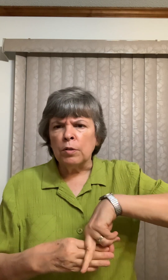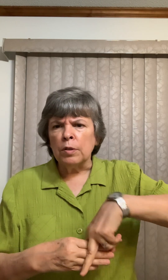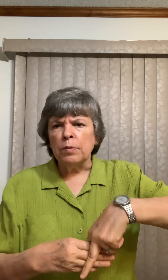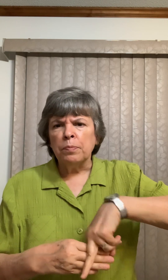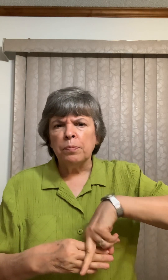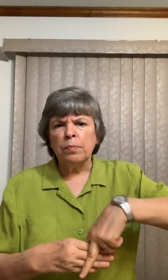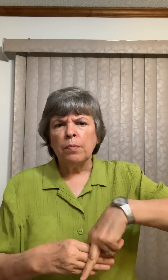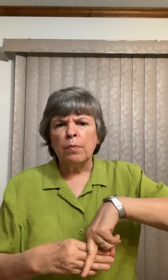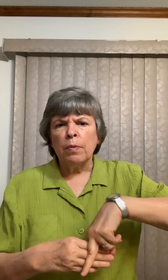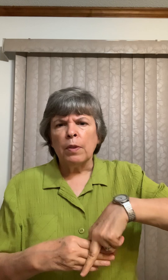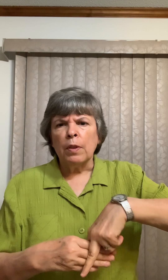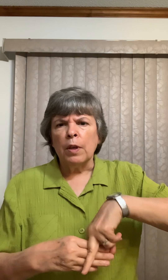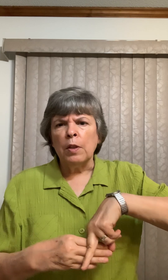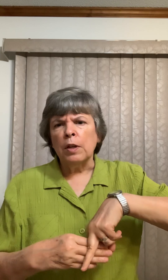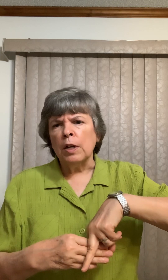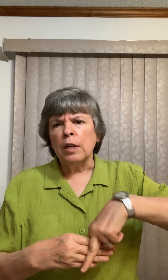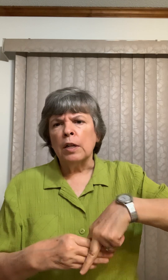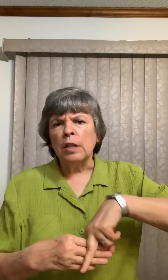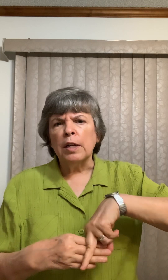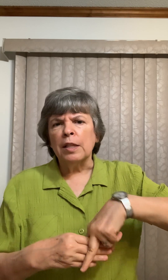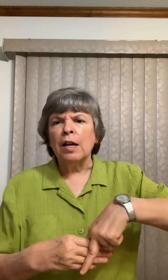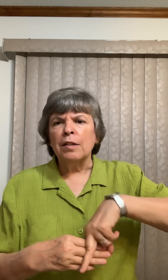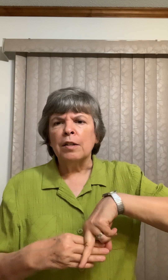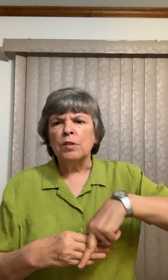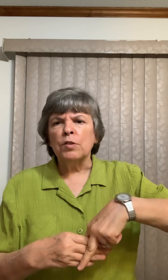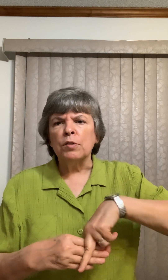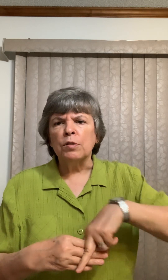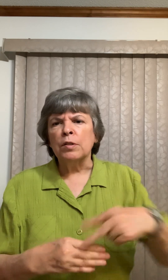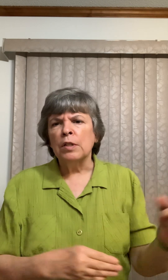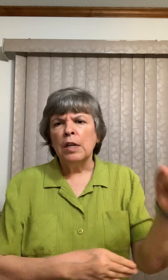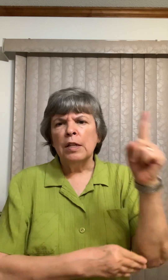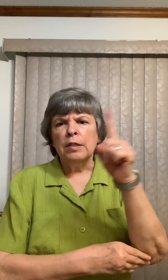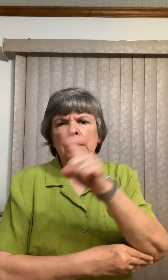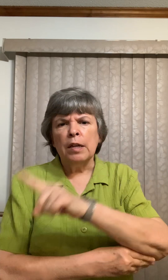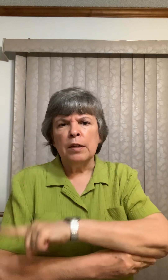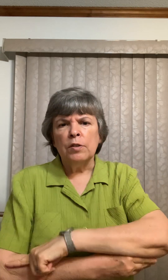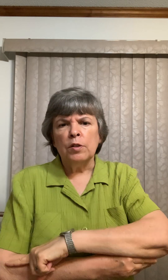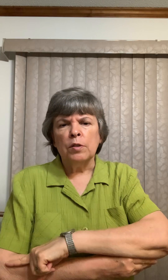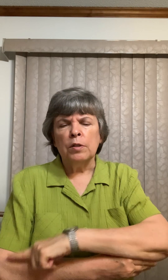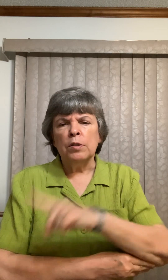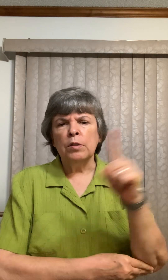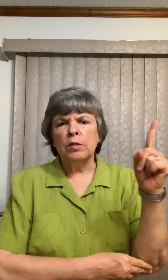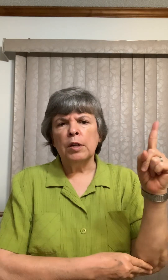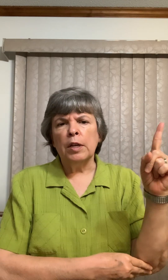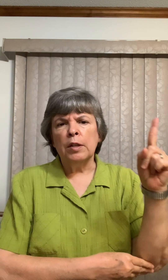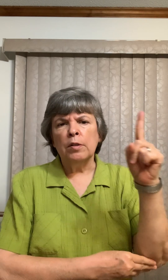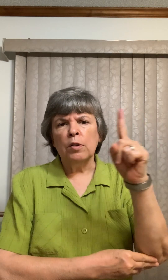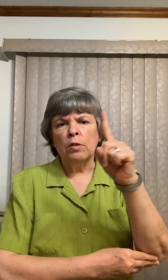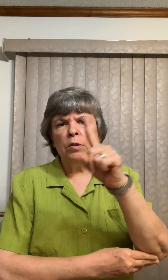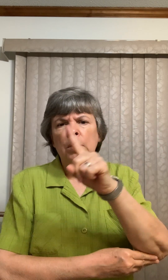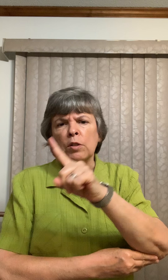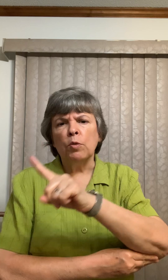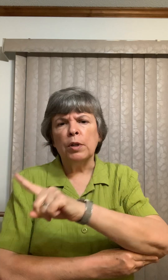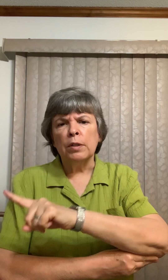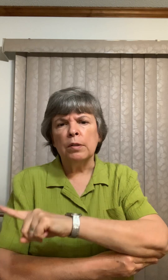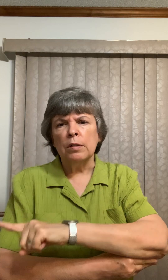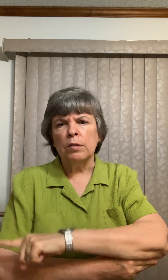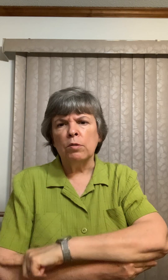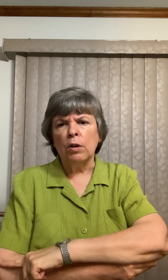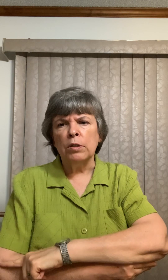uncertain. I think I kind of like that. Uncertain days. This is day. The sun going across the